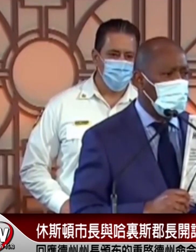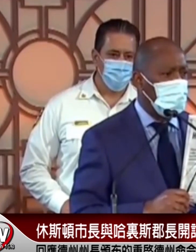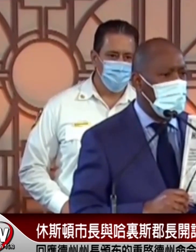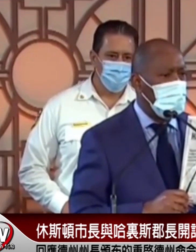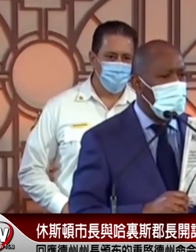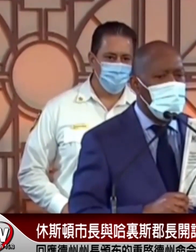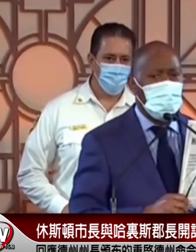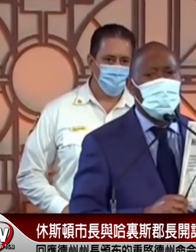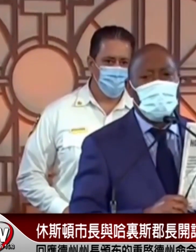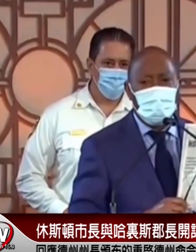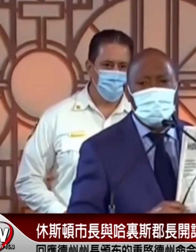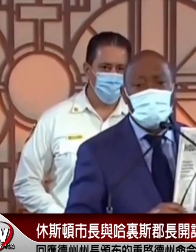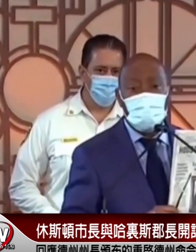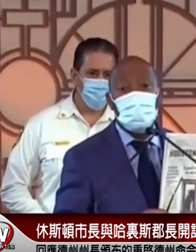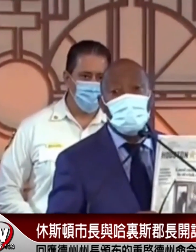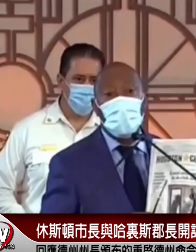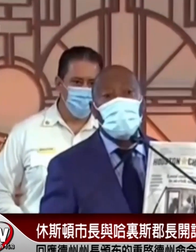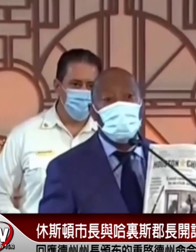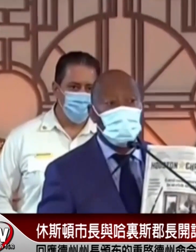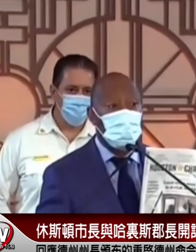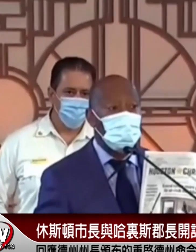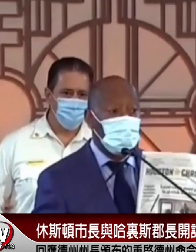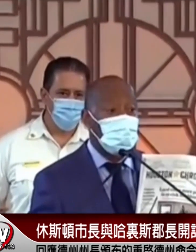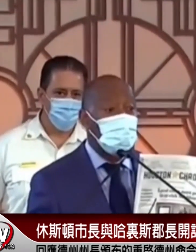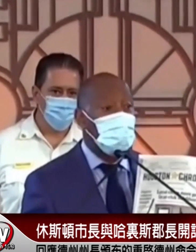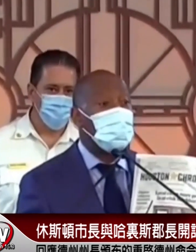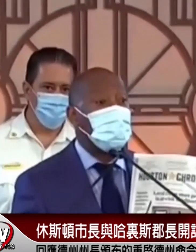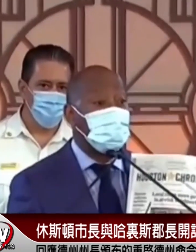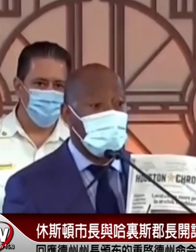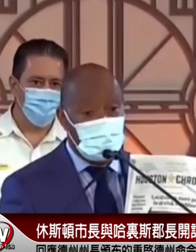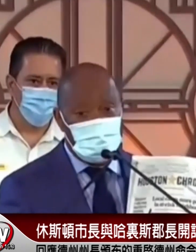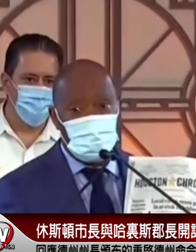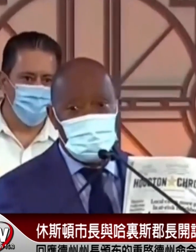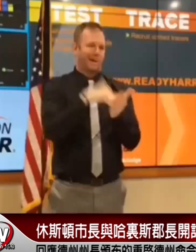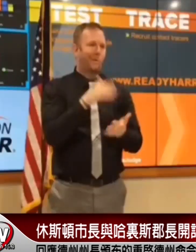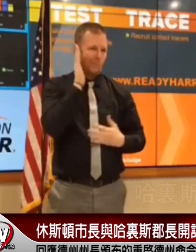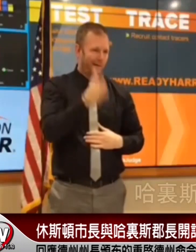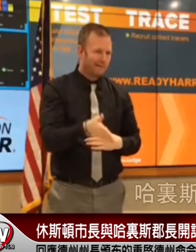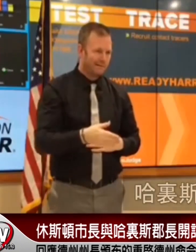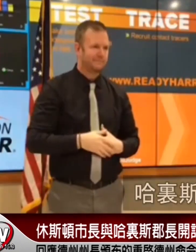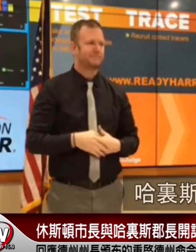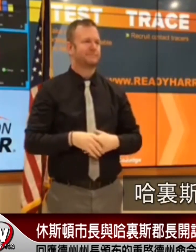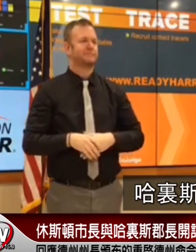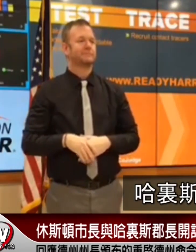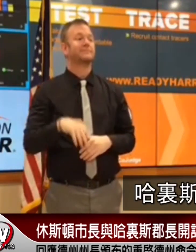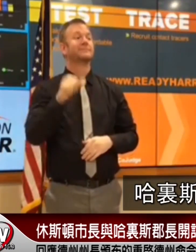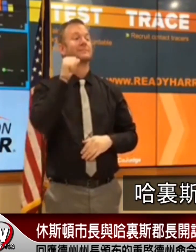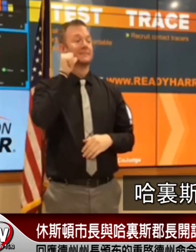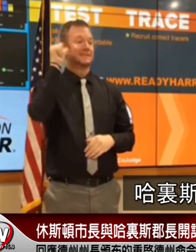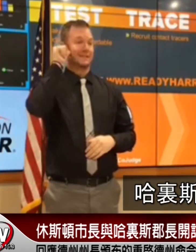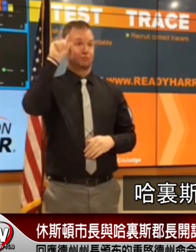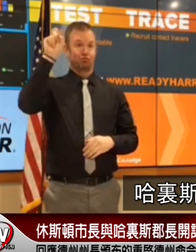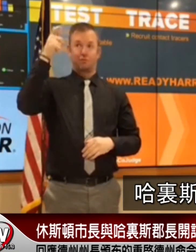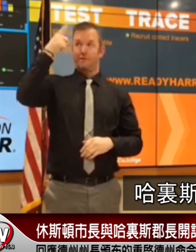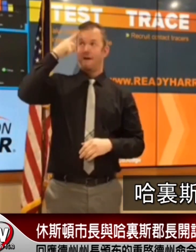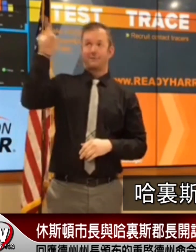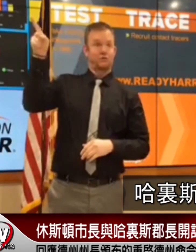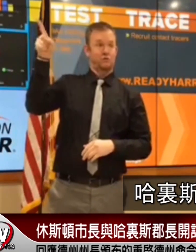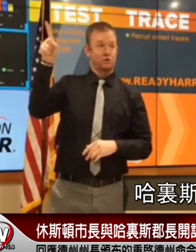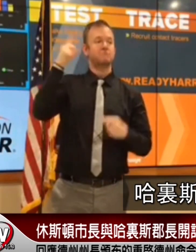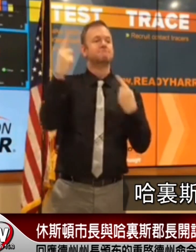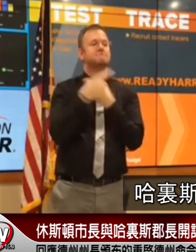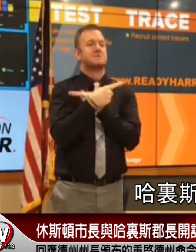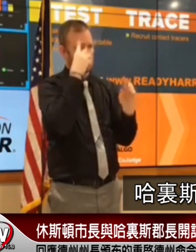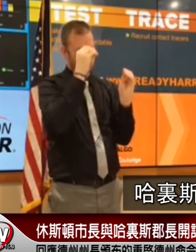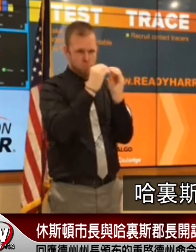open.But Mayor, tell me, what are you going to do to keep us safe? The governor announced his plan to begin reopening on